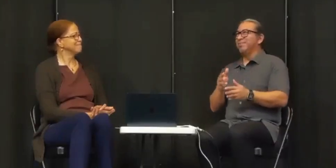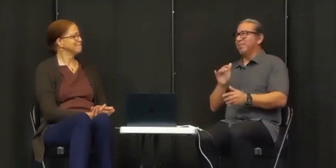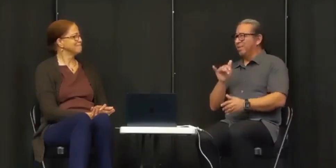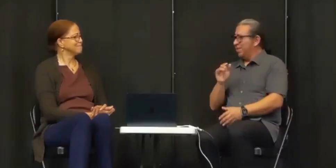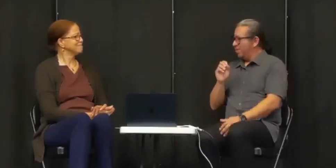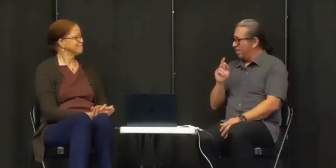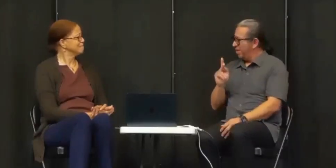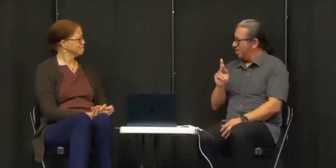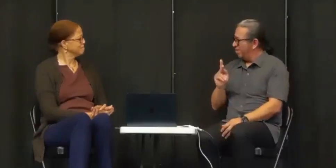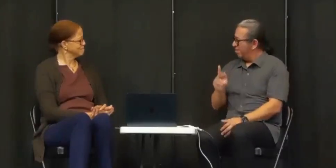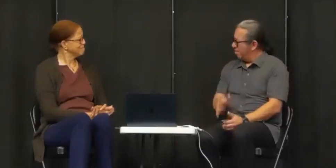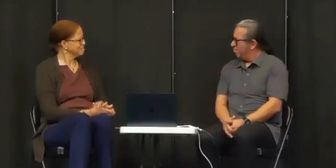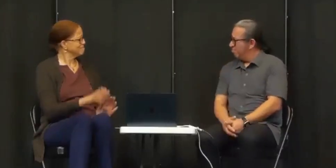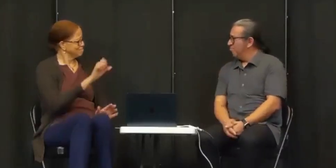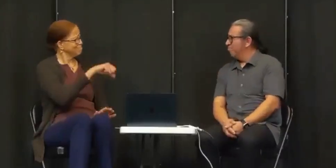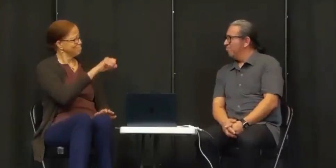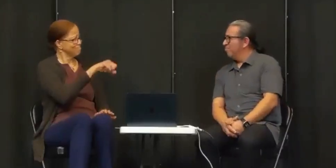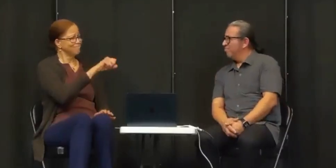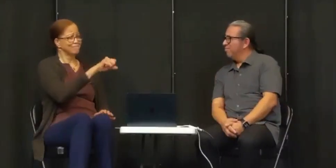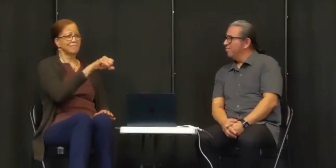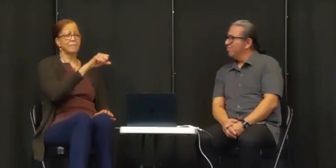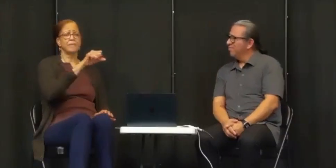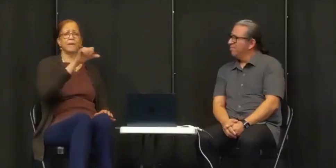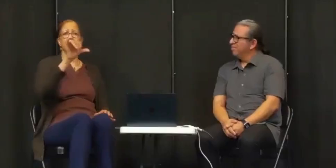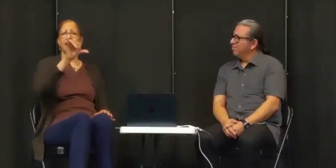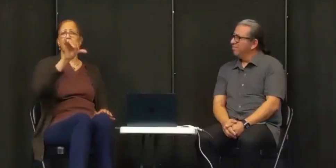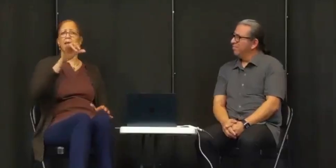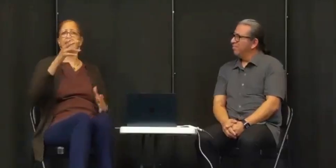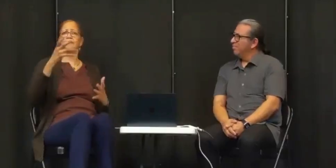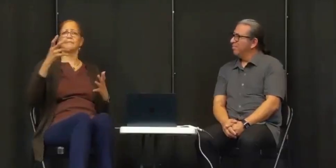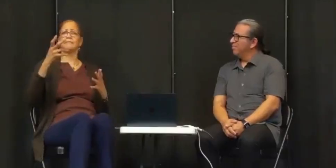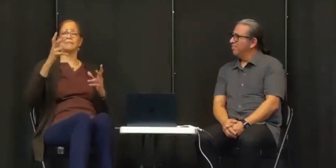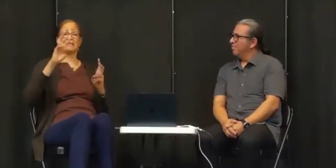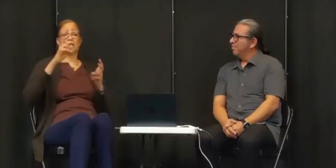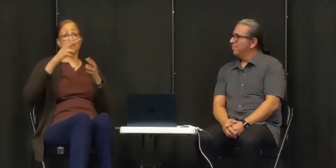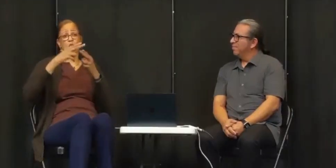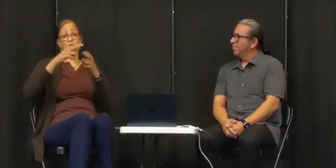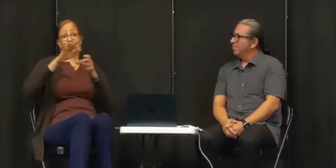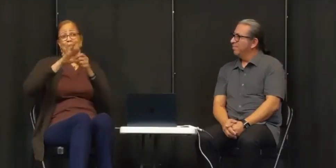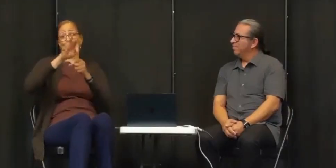my blood mom, blood brother, spiritual brother, that kind of system.